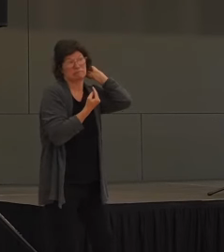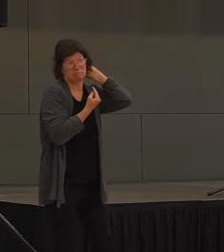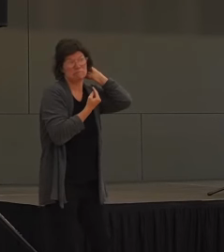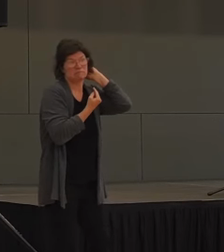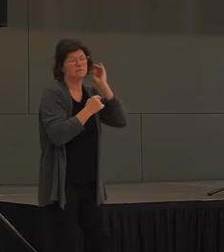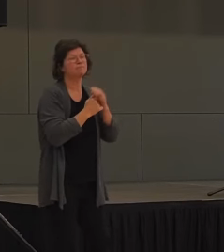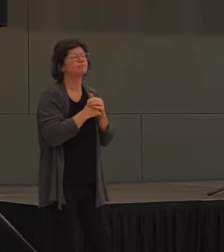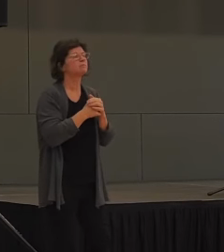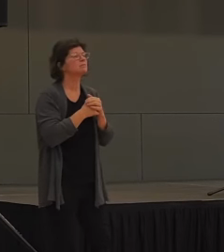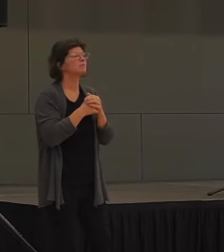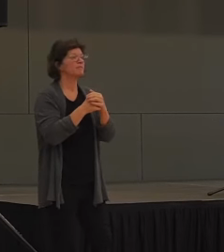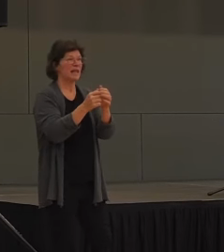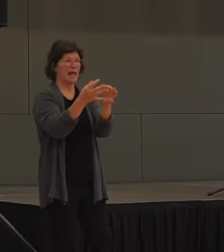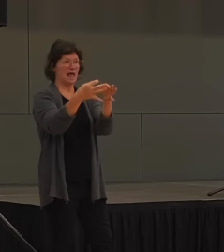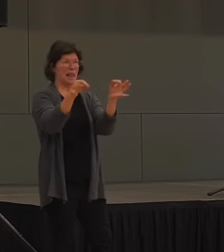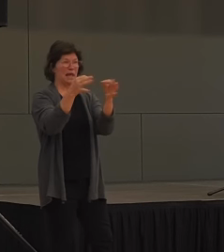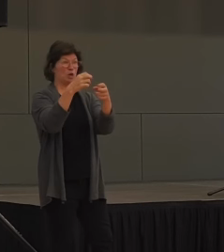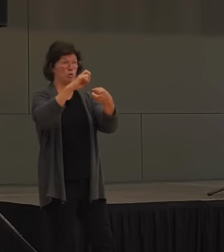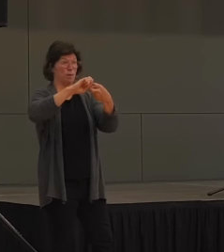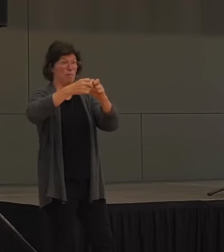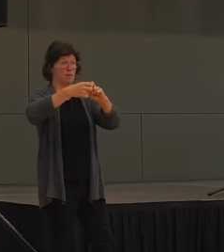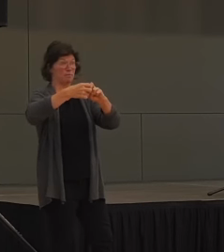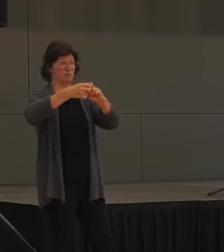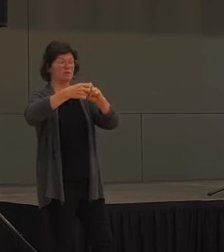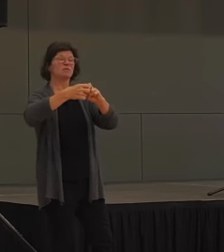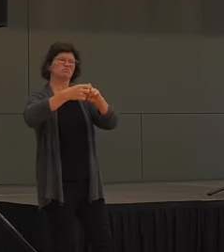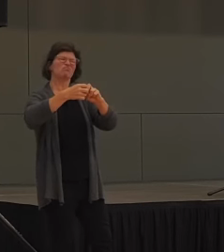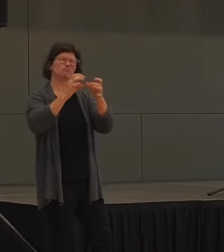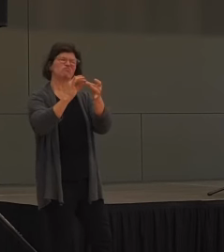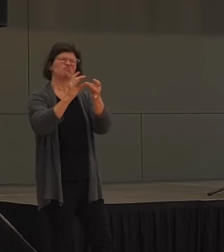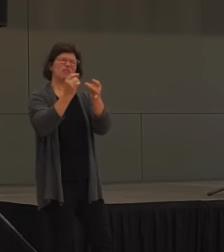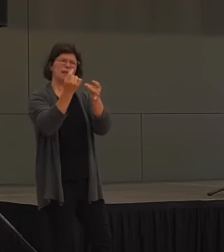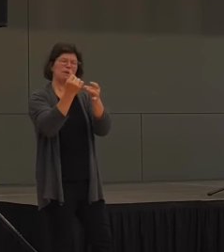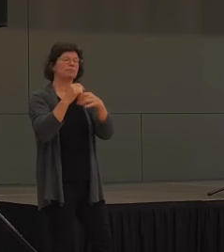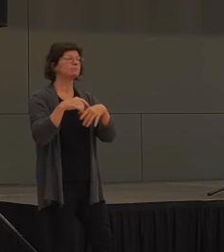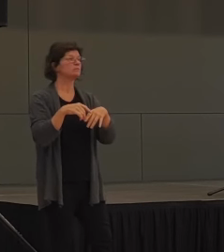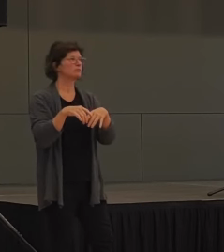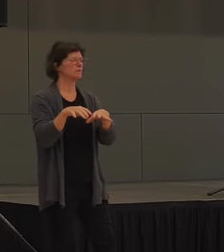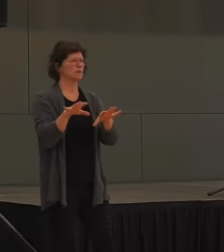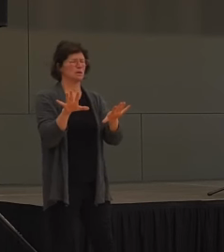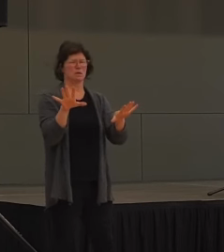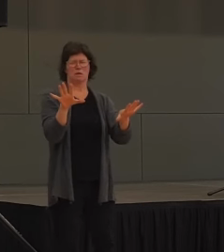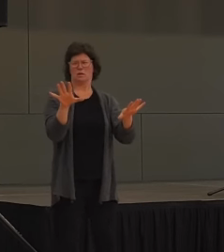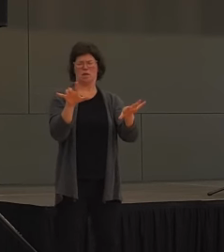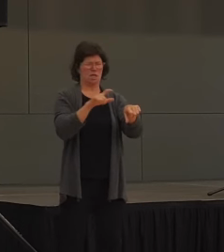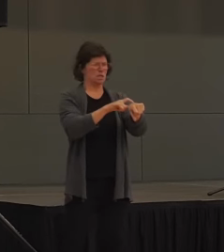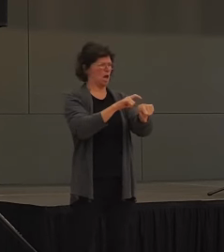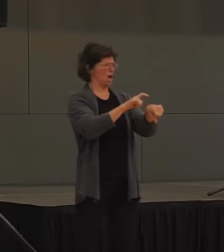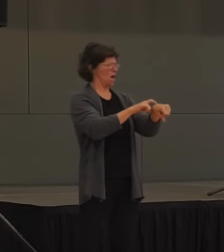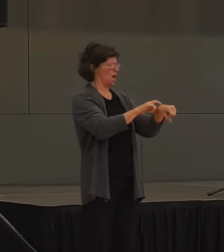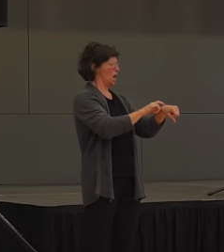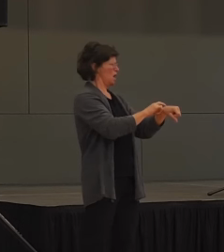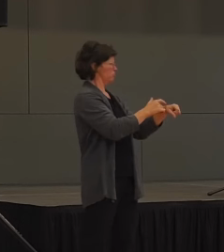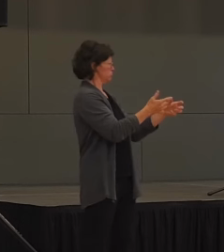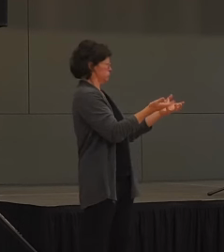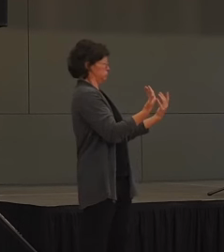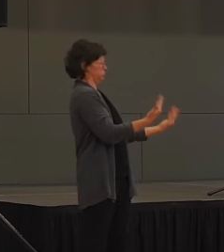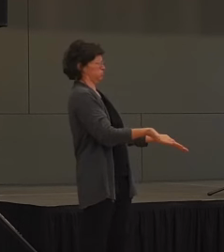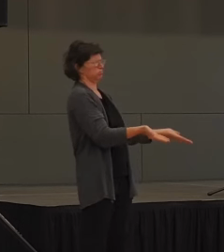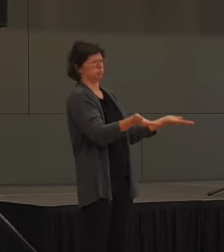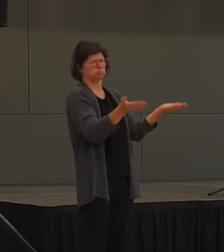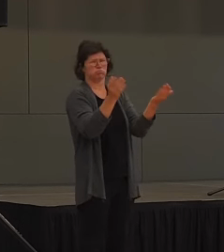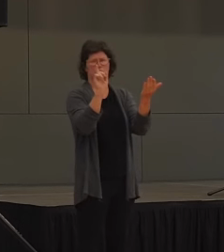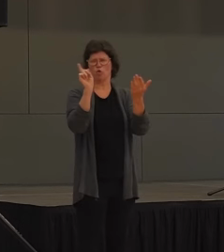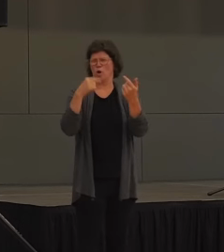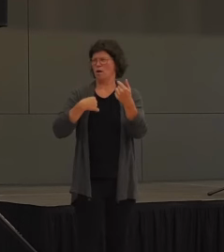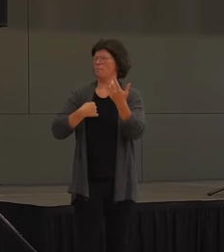with language, we touched on that on the previous slide. Disorientation of time or place. This is